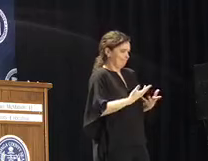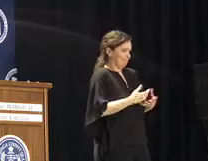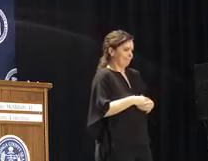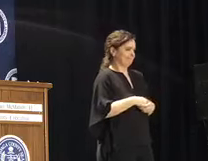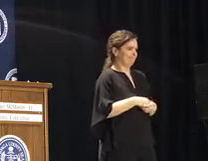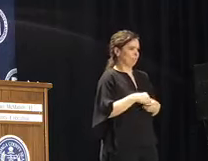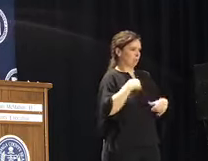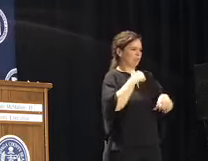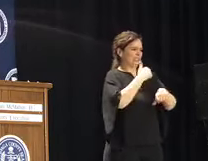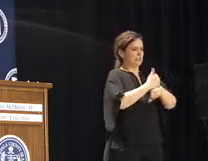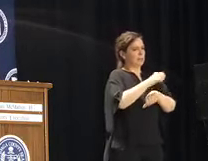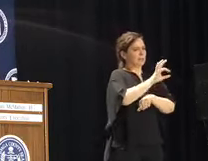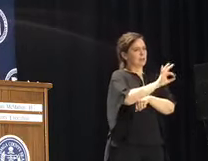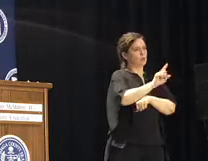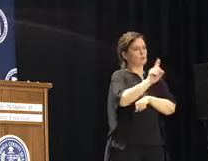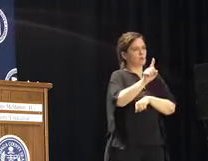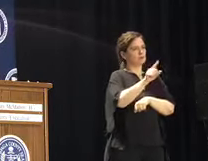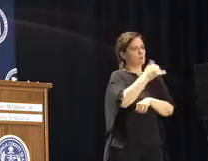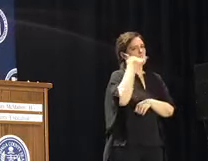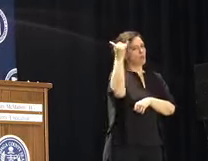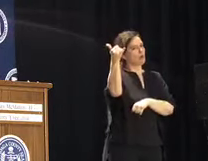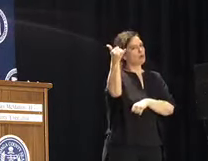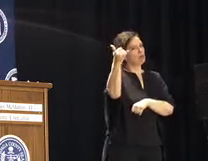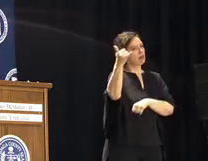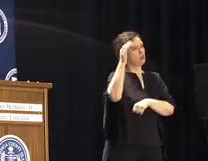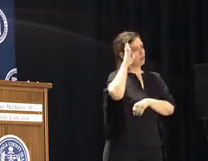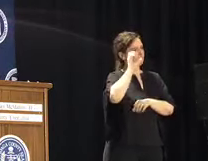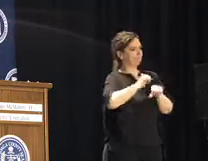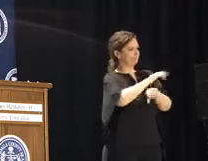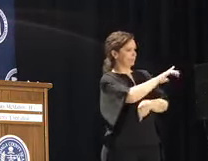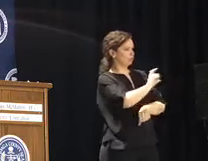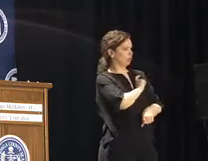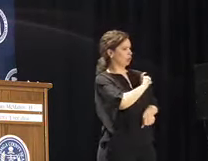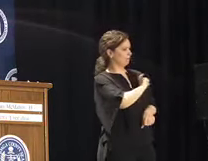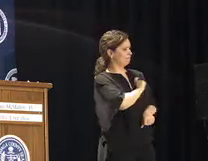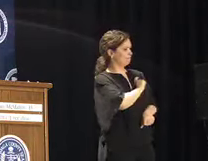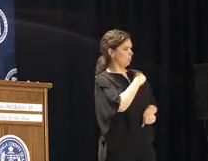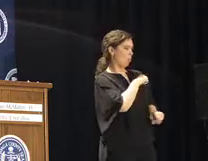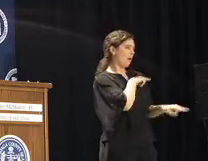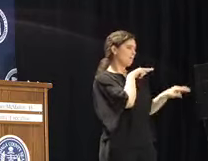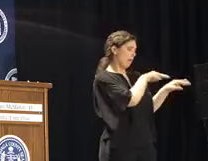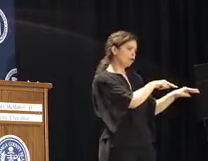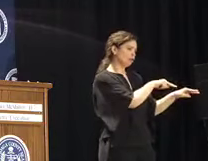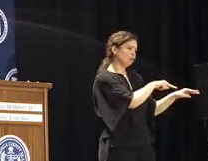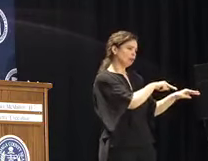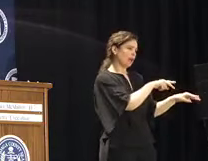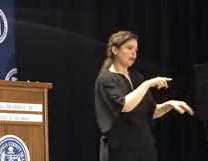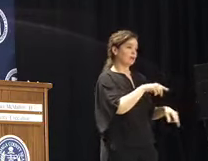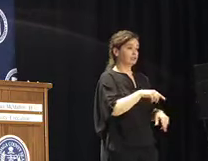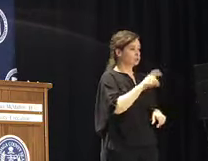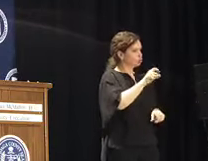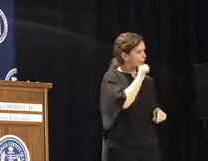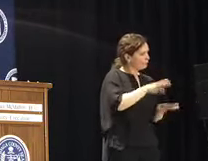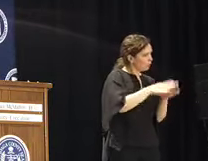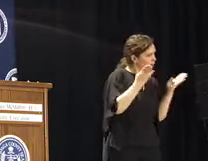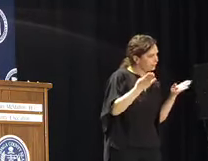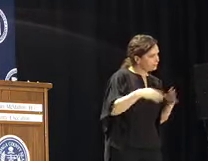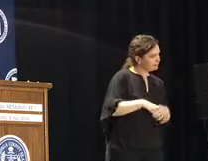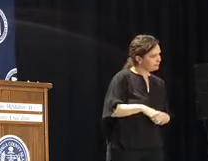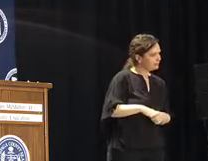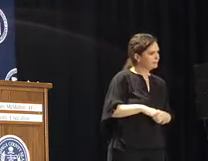where we have a system at 911 now where we'll be able to monitor that data. We were hopeful that this wasn't going to be an